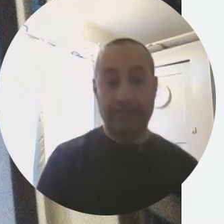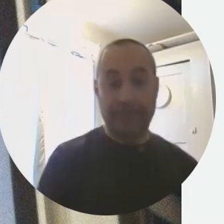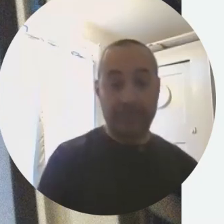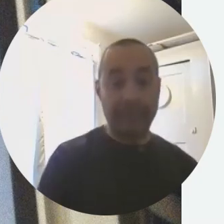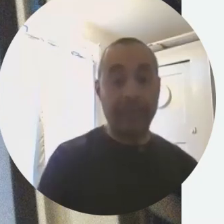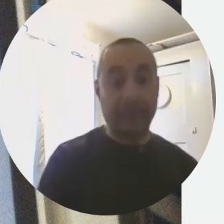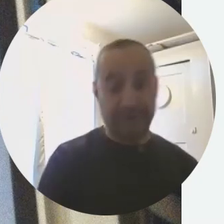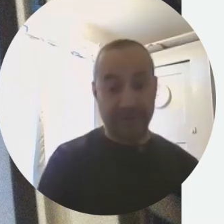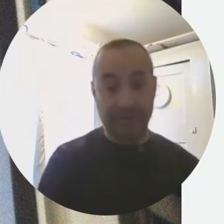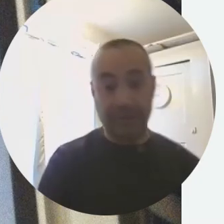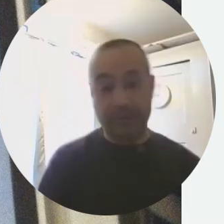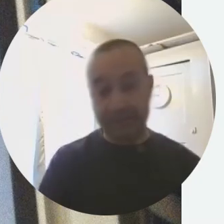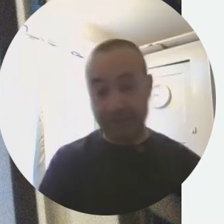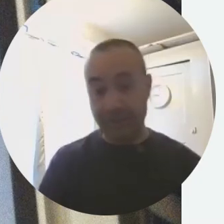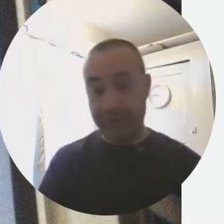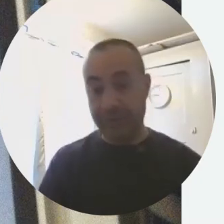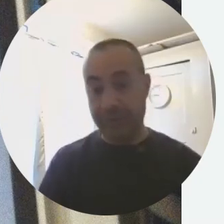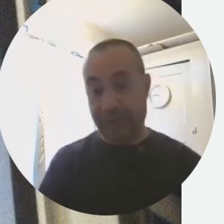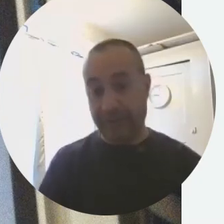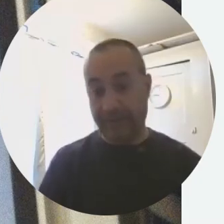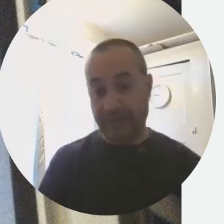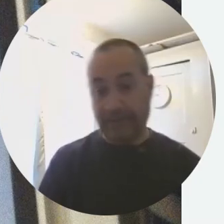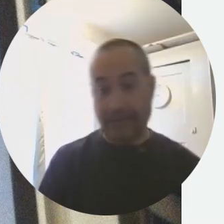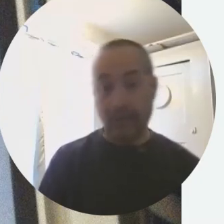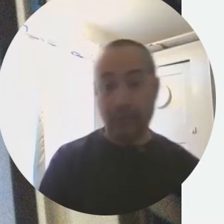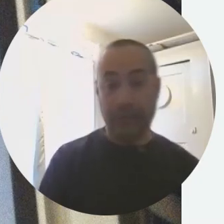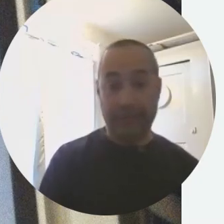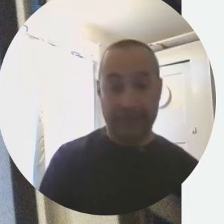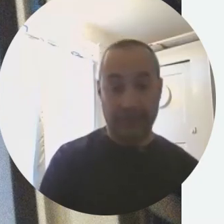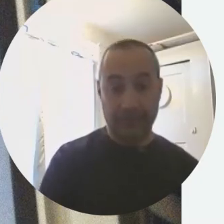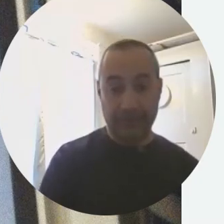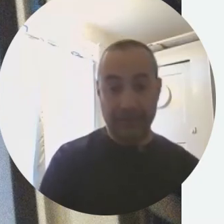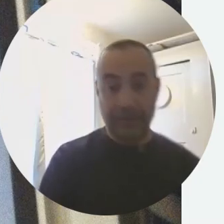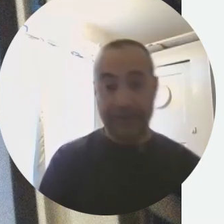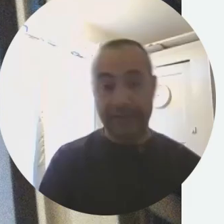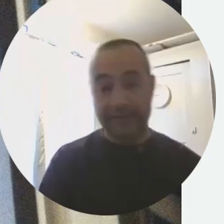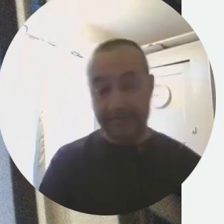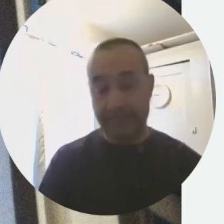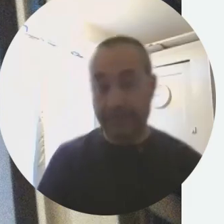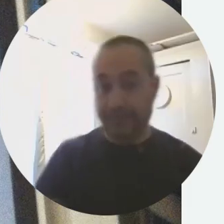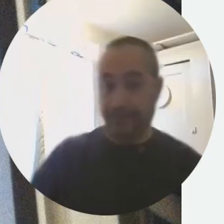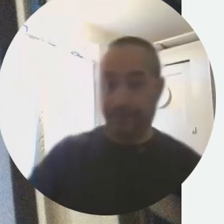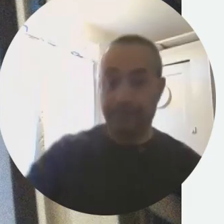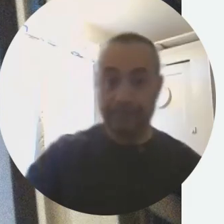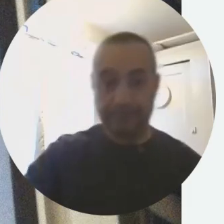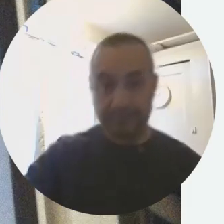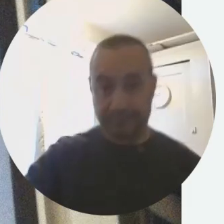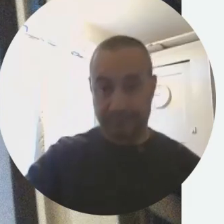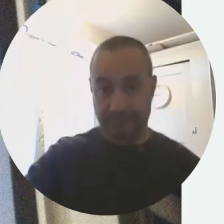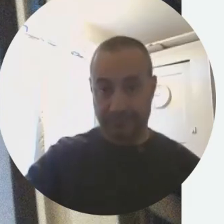There is a gradient of progression when using PECs, and we will now analyze them.